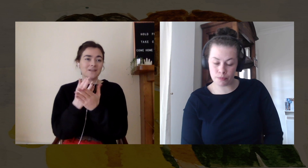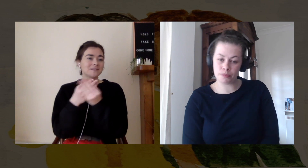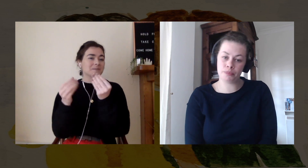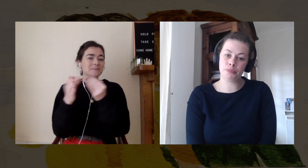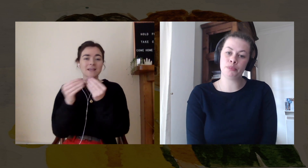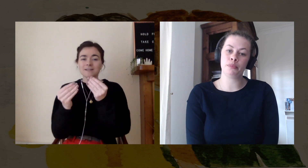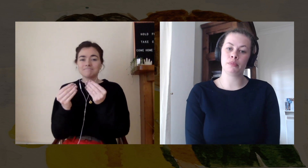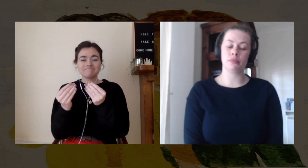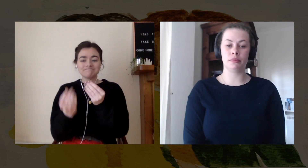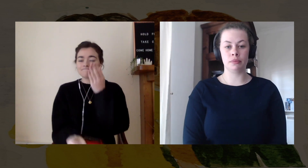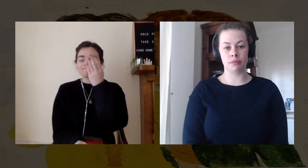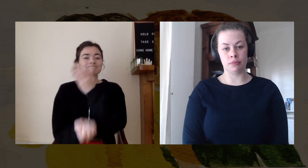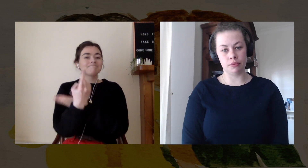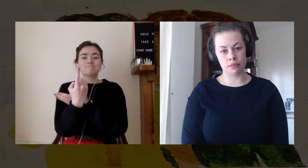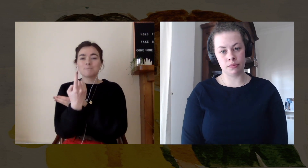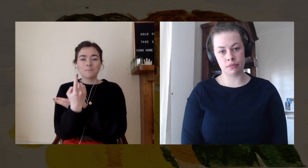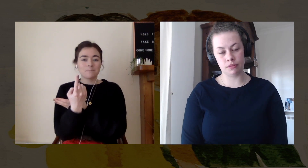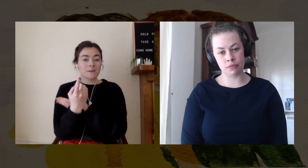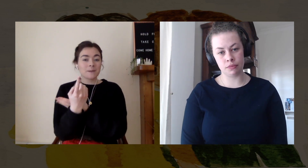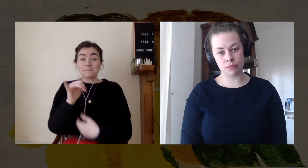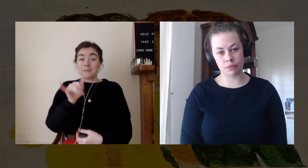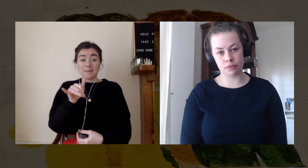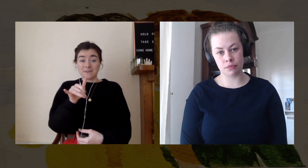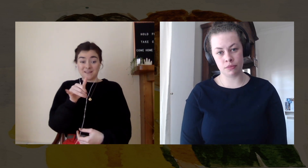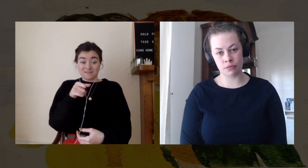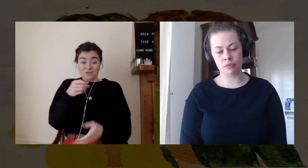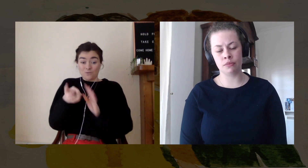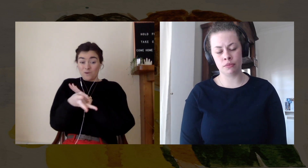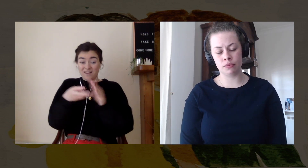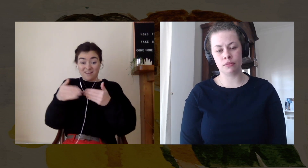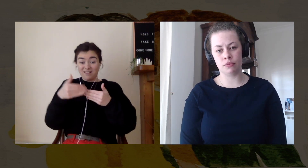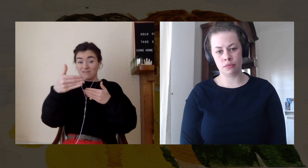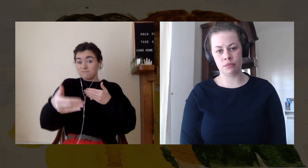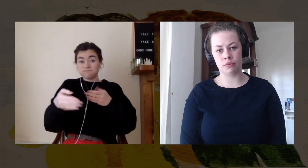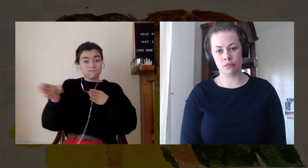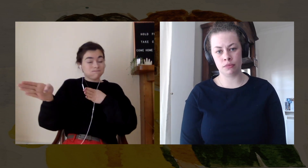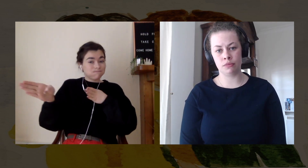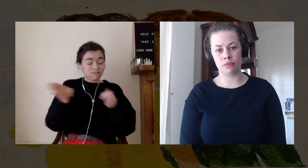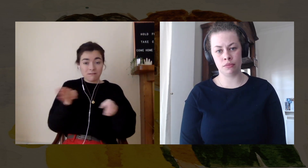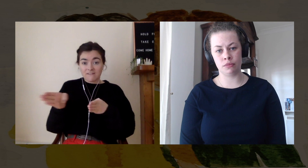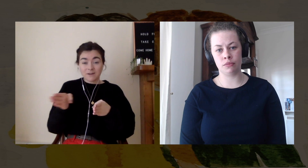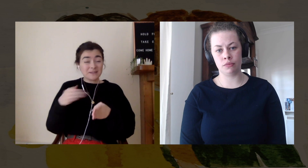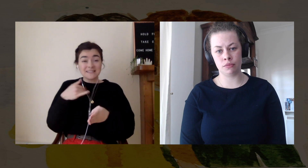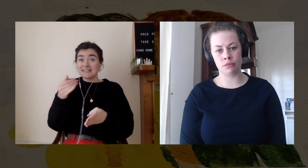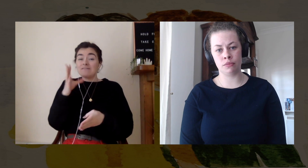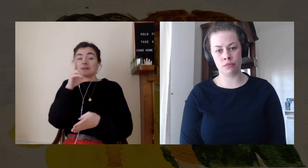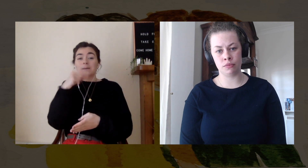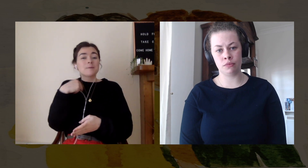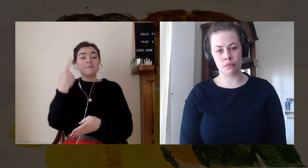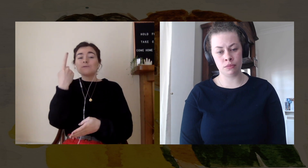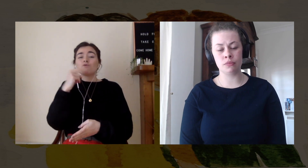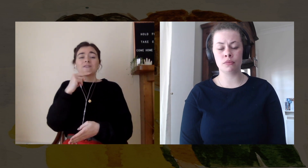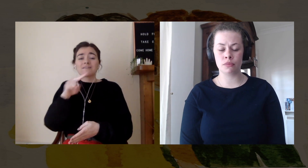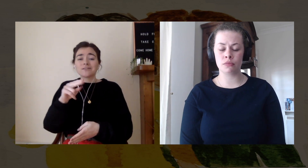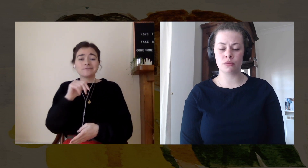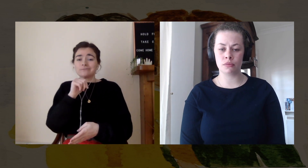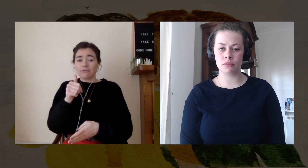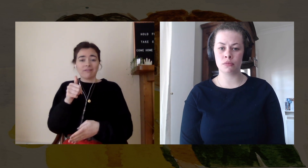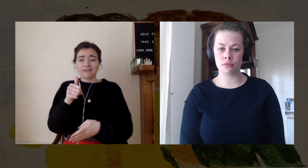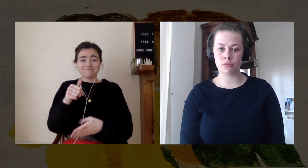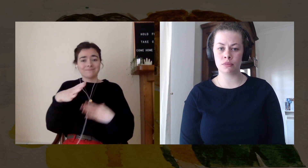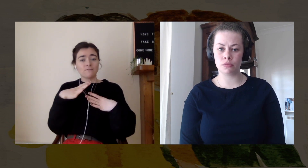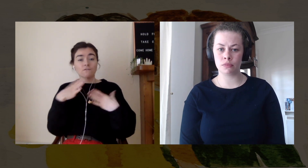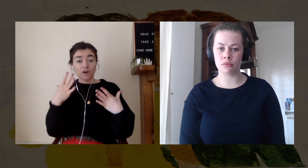very busy week and you just, you know, even if you have a free afternoon and something comes up, but you know the rest of the week is going to cause